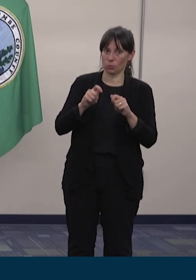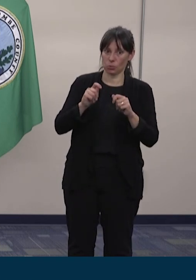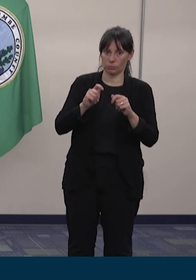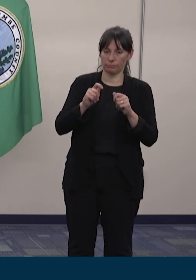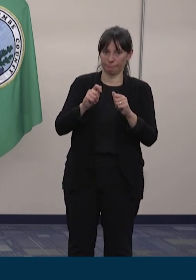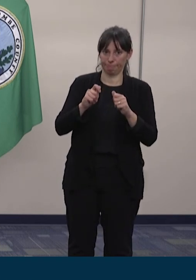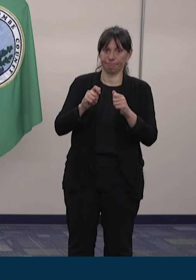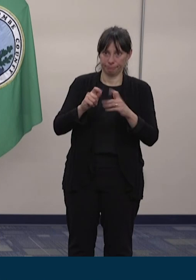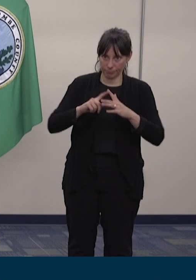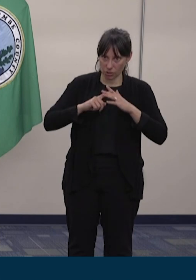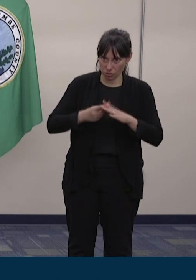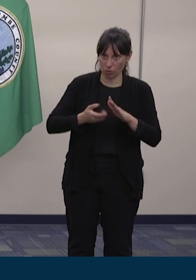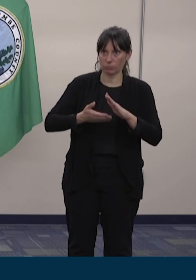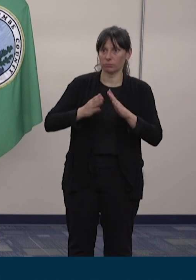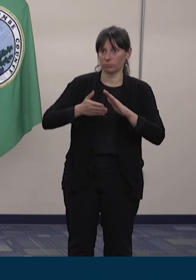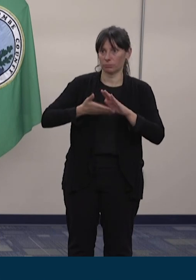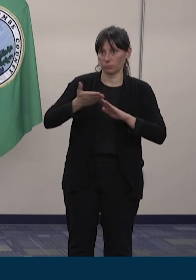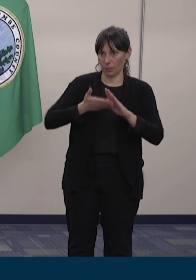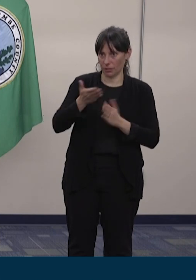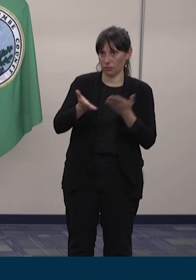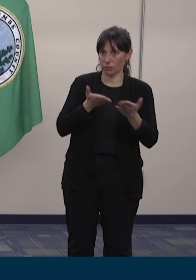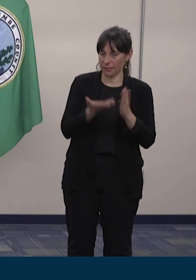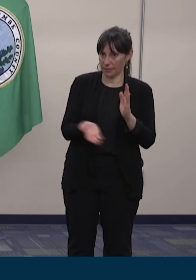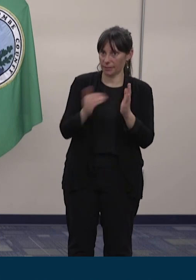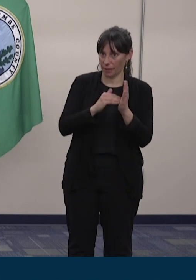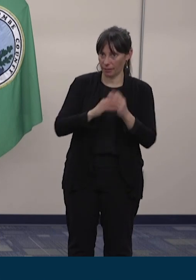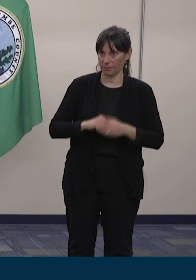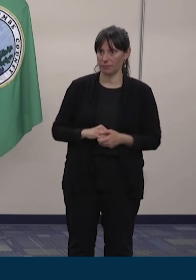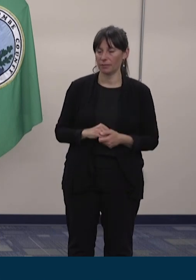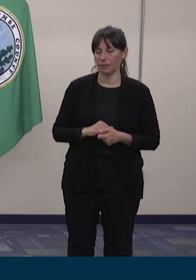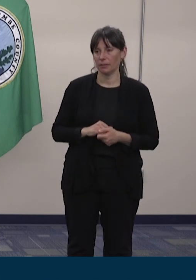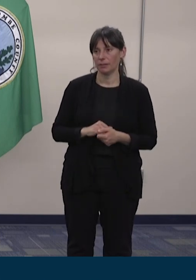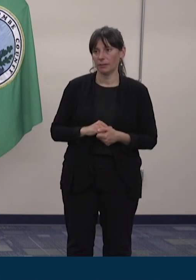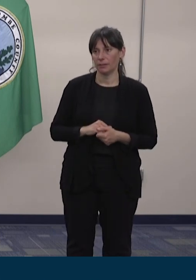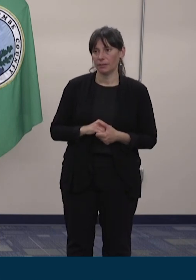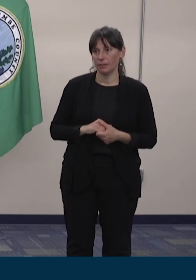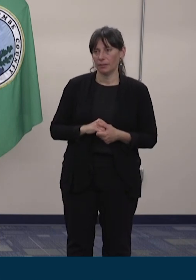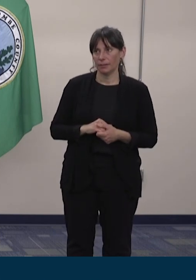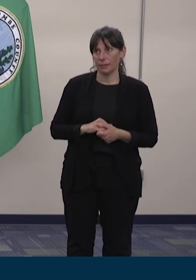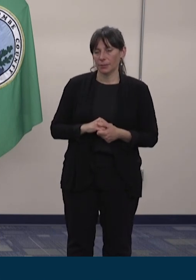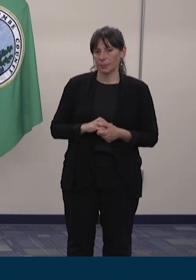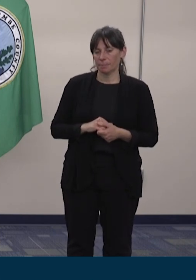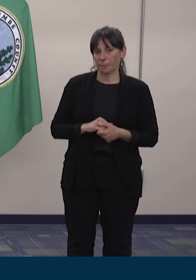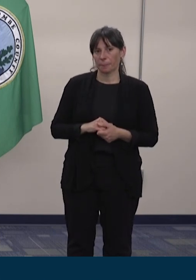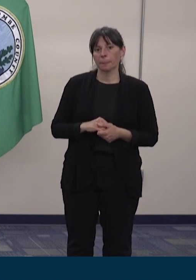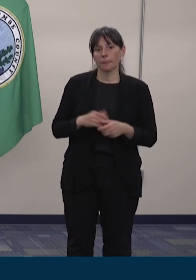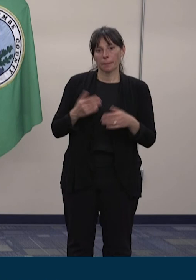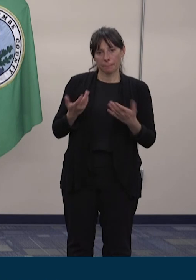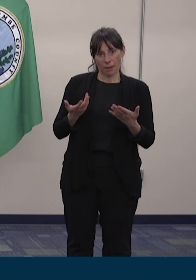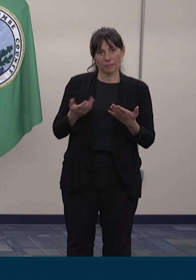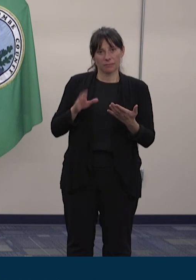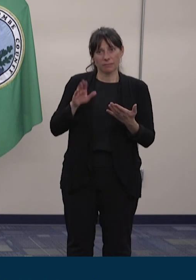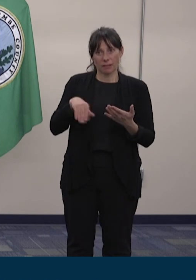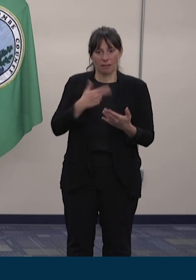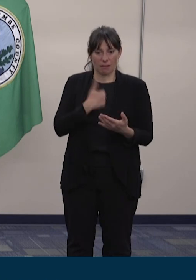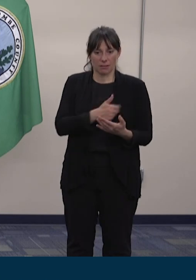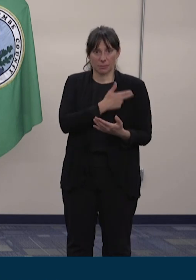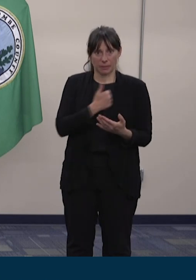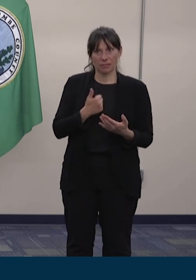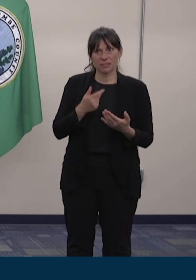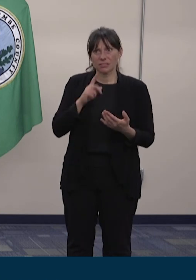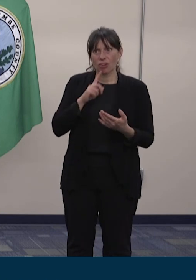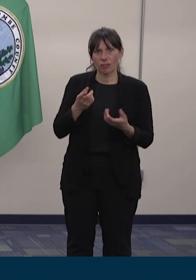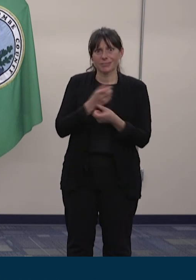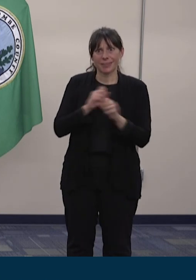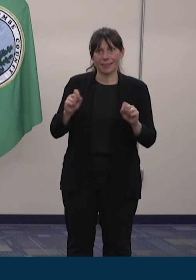importante reassure the community that entender la hospitals comunidad are a very safe place to go. y I saber a had dónde conversations